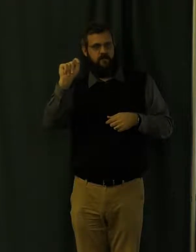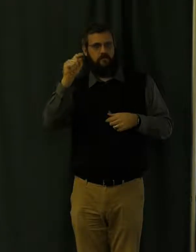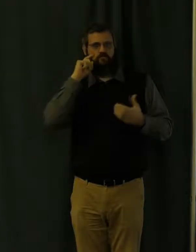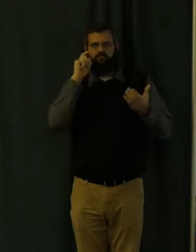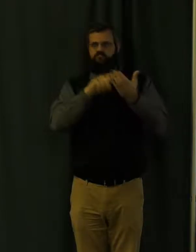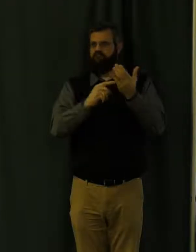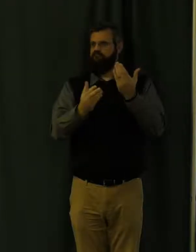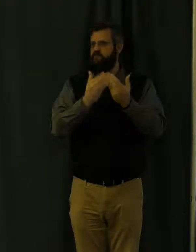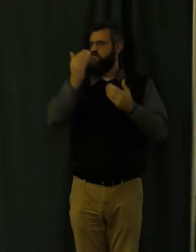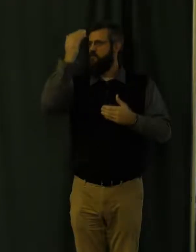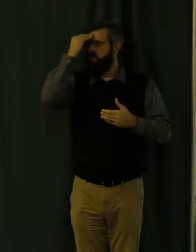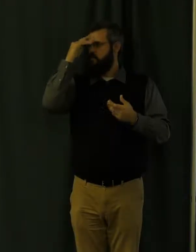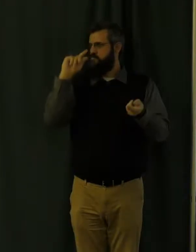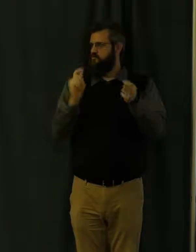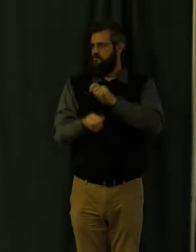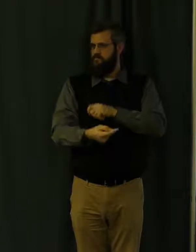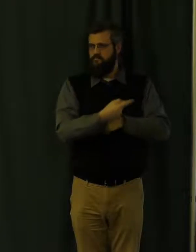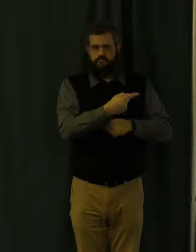changed.